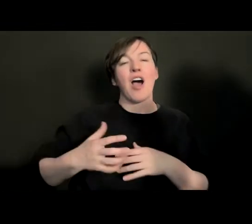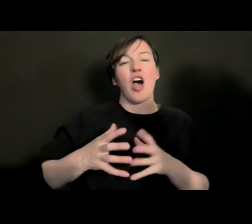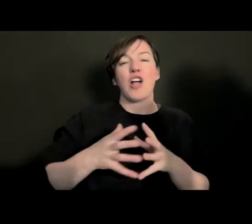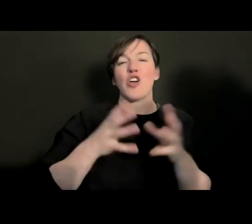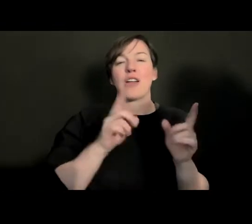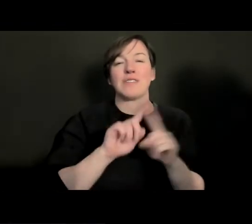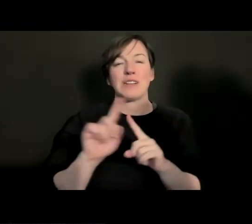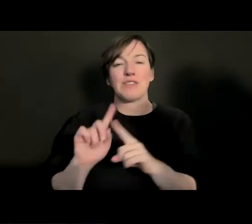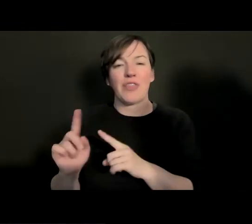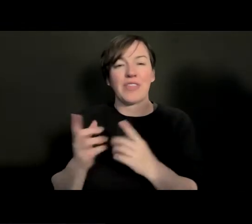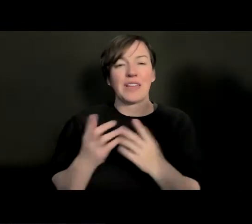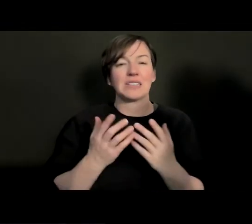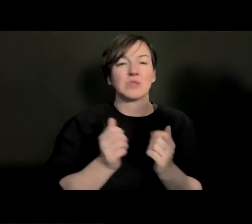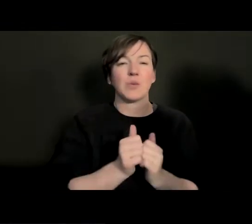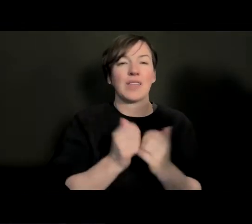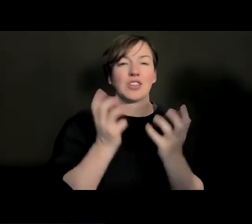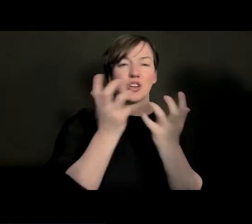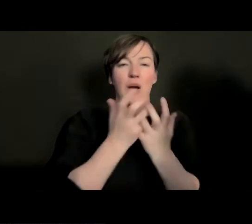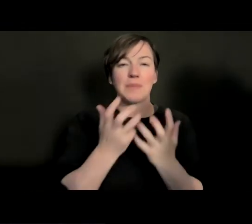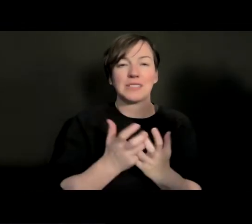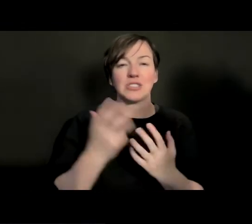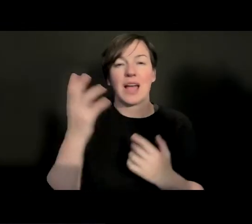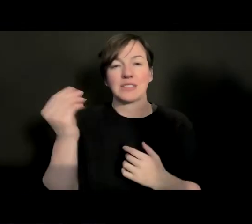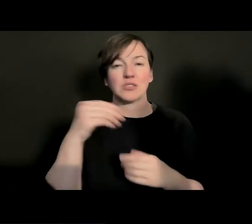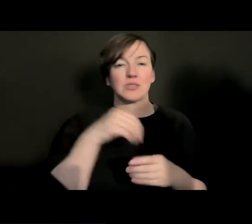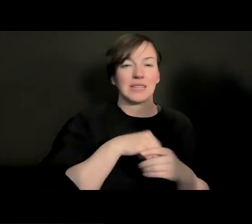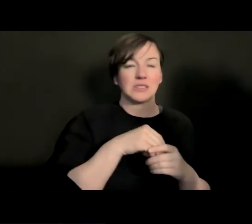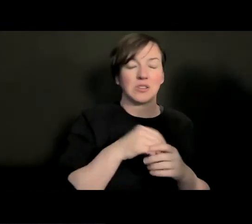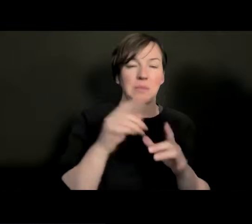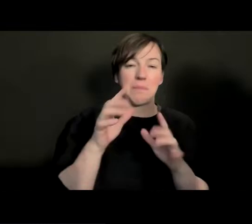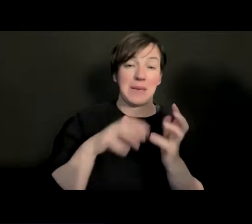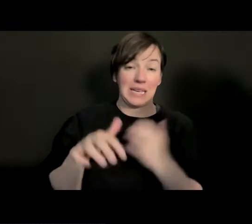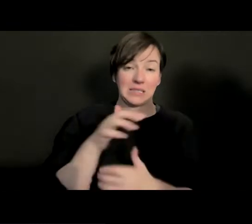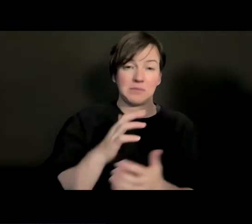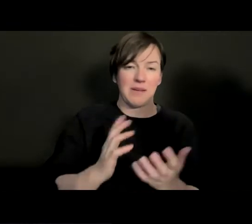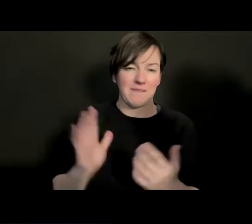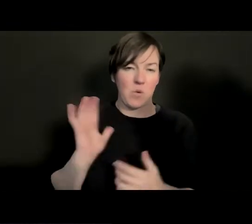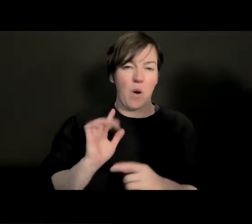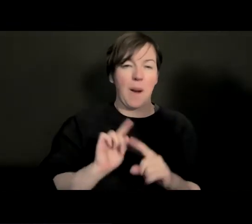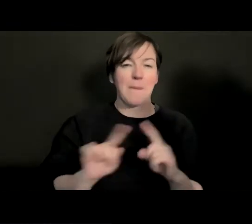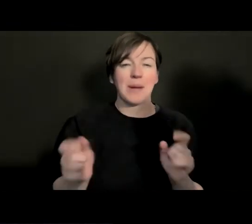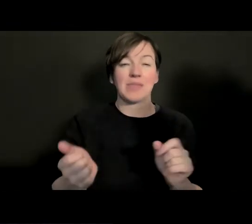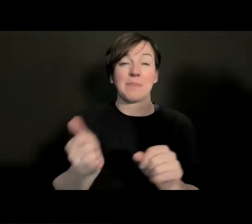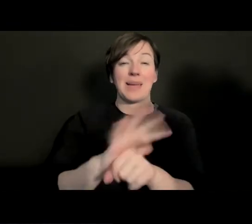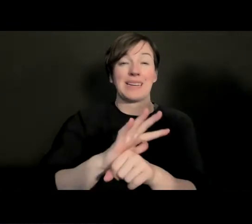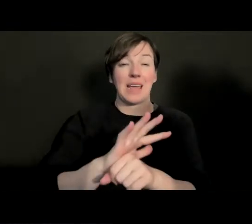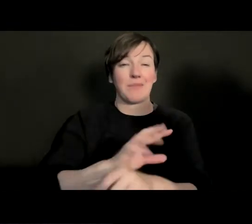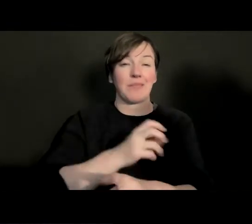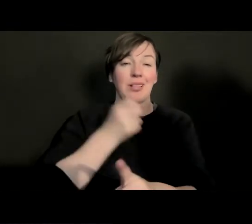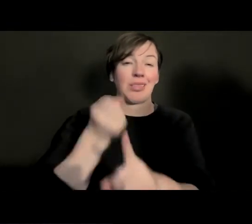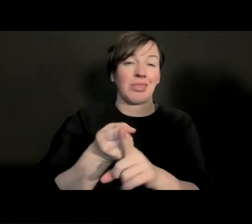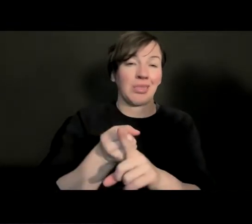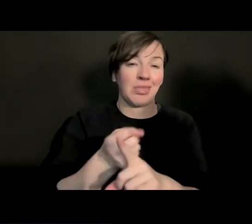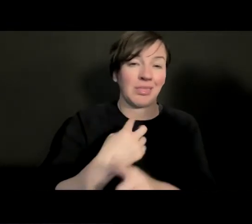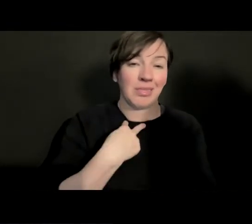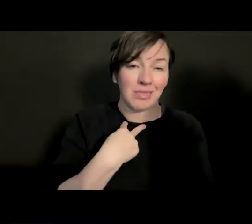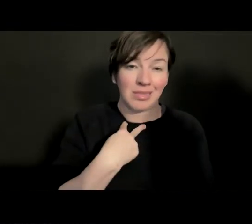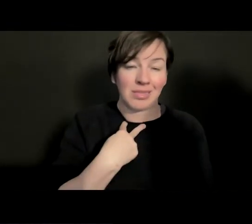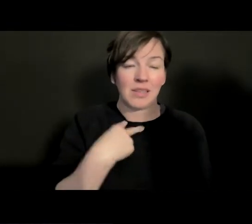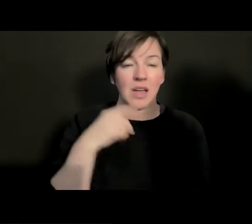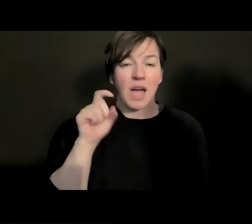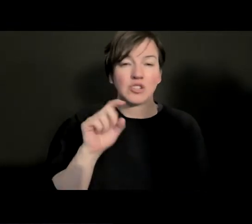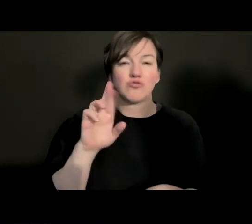things with combinations of external and internal presenters in the past. But the pandemic kind of put us in this place where we needed to